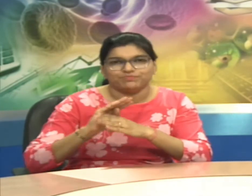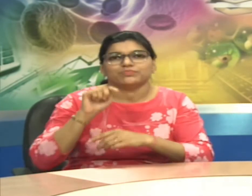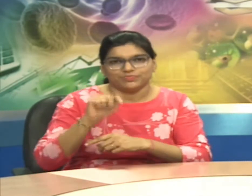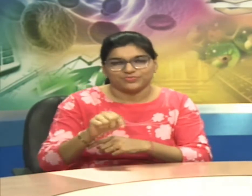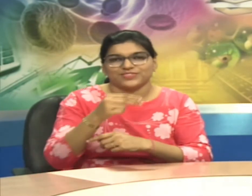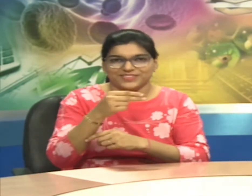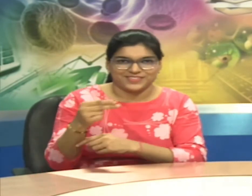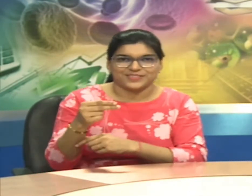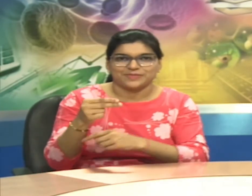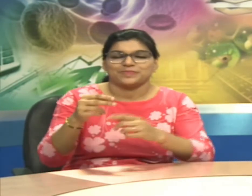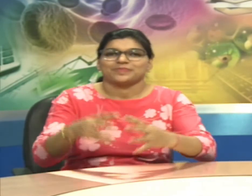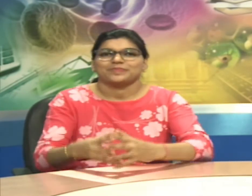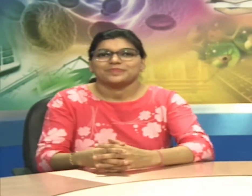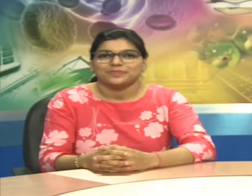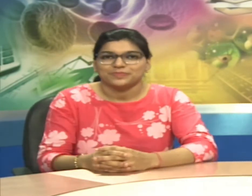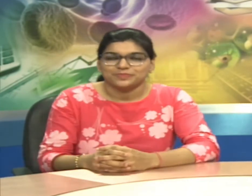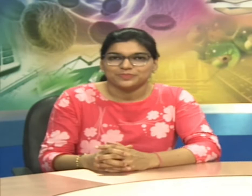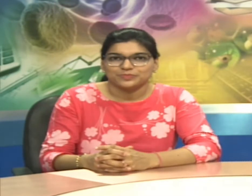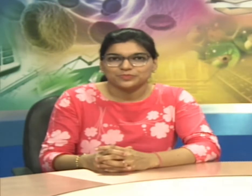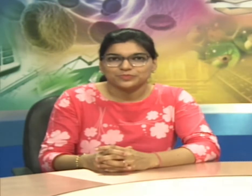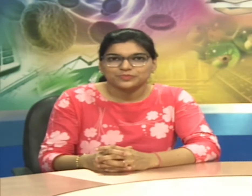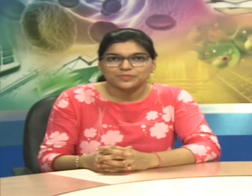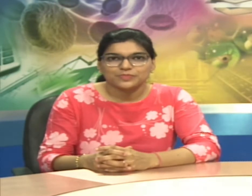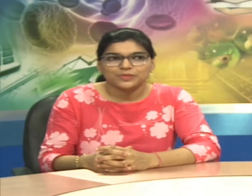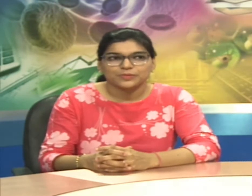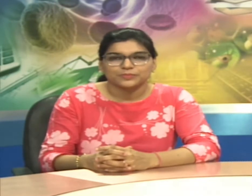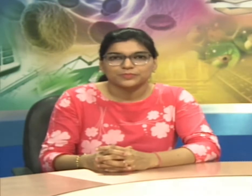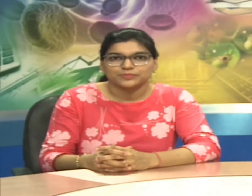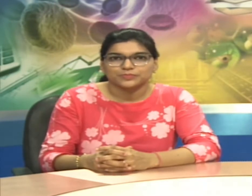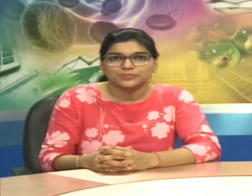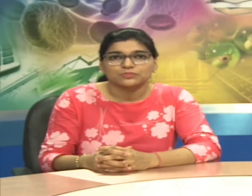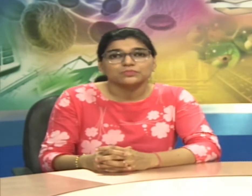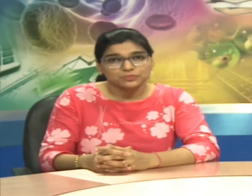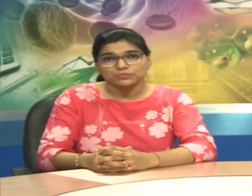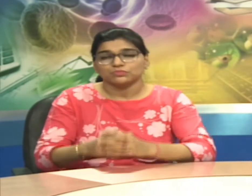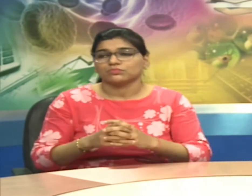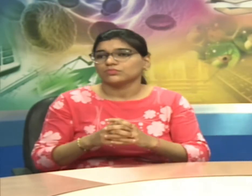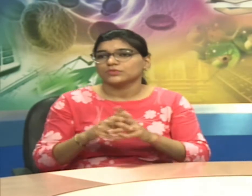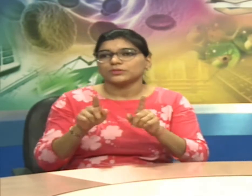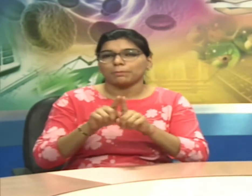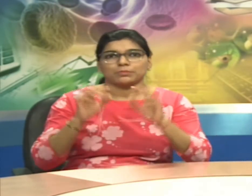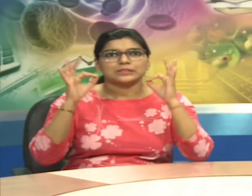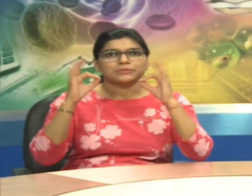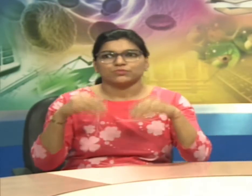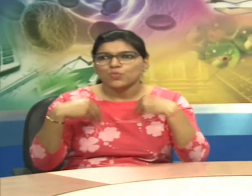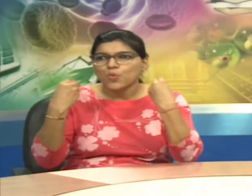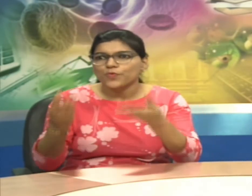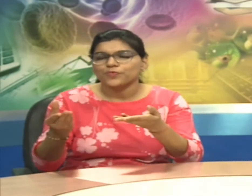Throughout a day we will busy, will meeting one people. Next word is handloom.